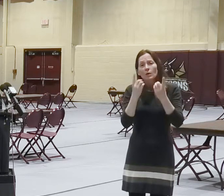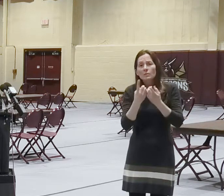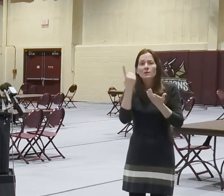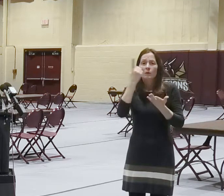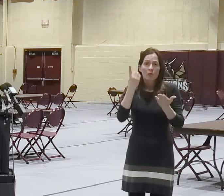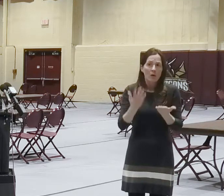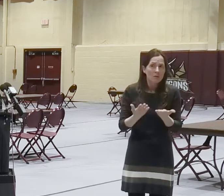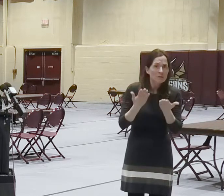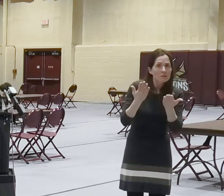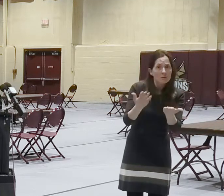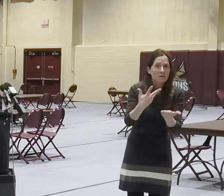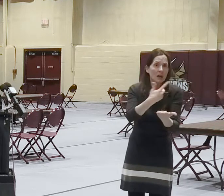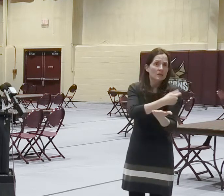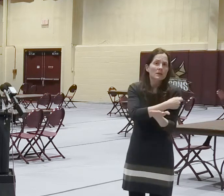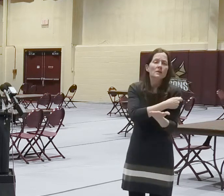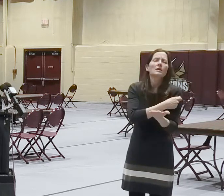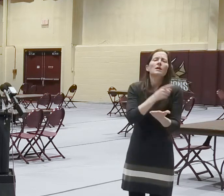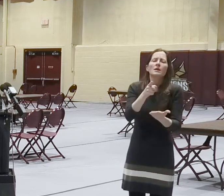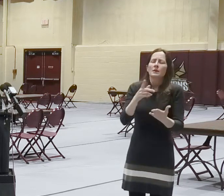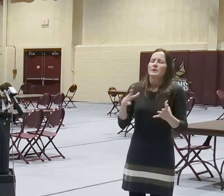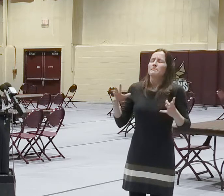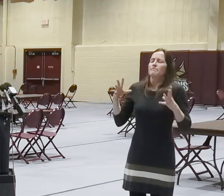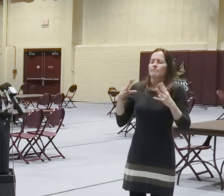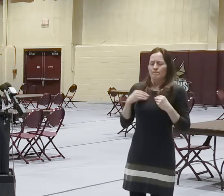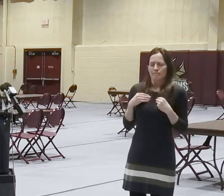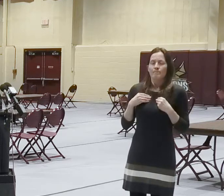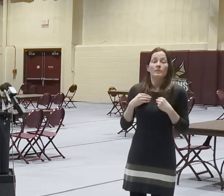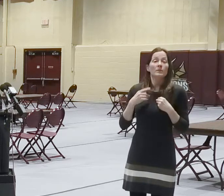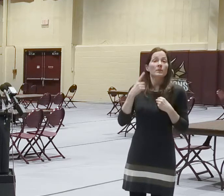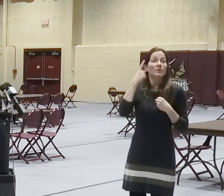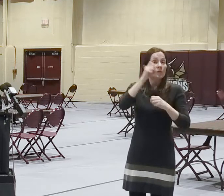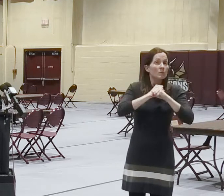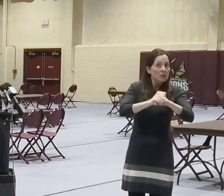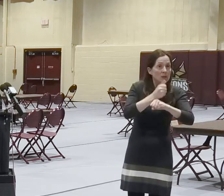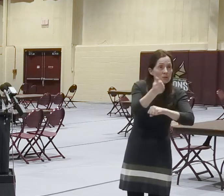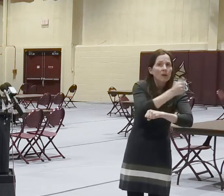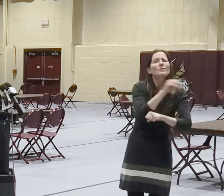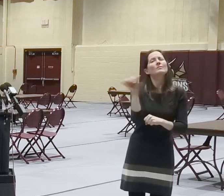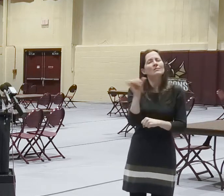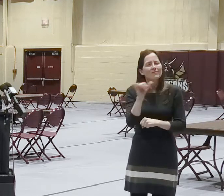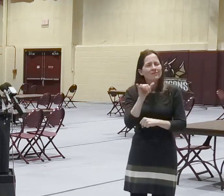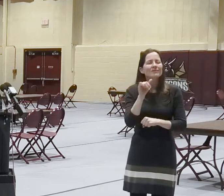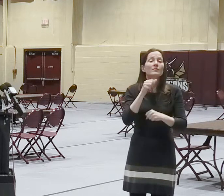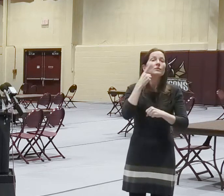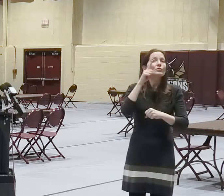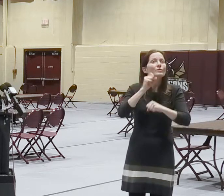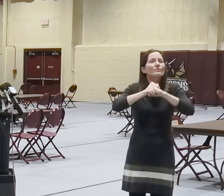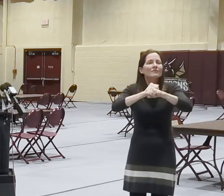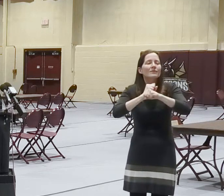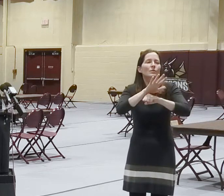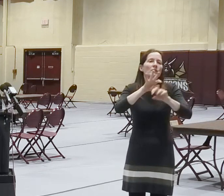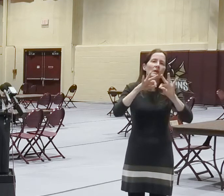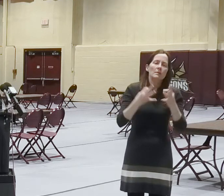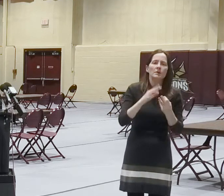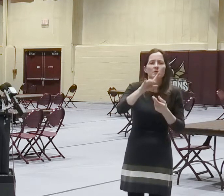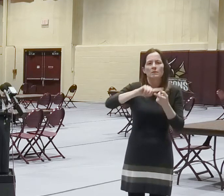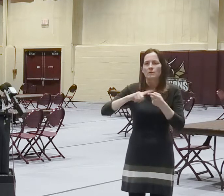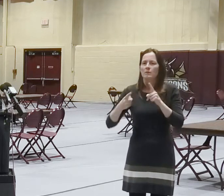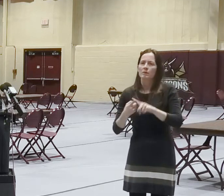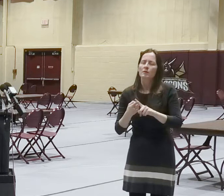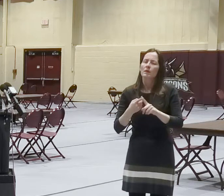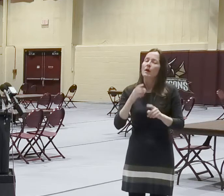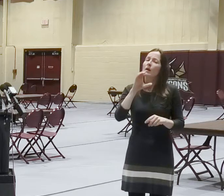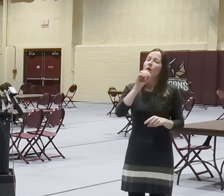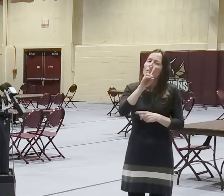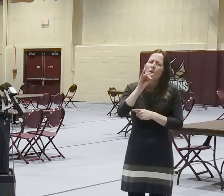protecting yourself and your loved ones. COVID disease is very prevalent in our community. We need to double down on our efforts